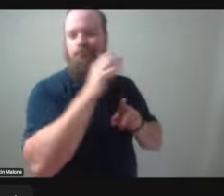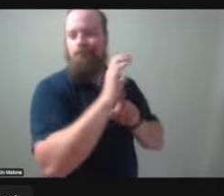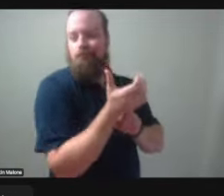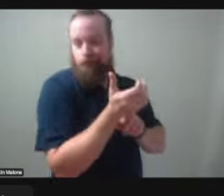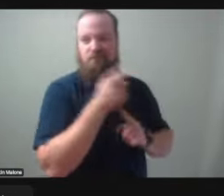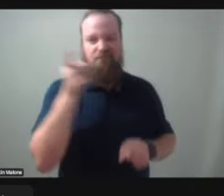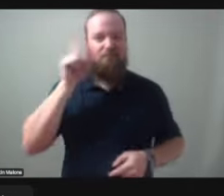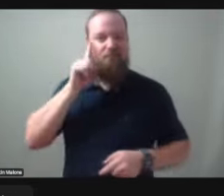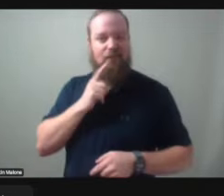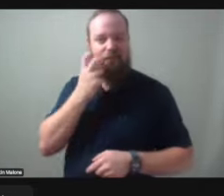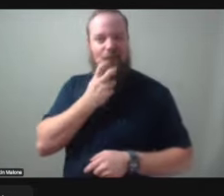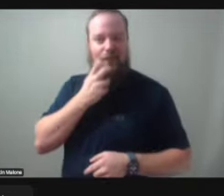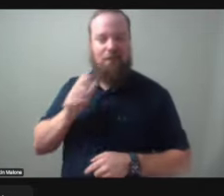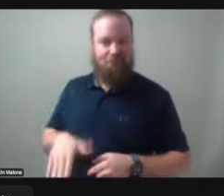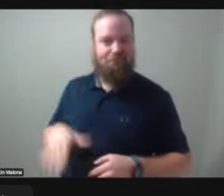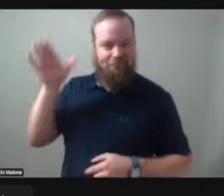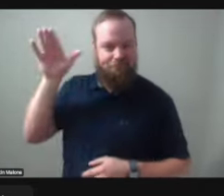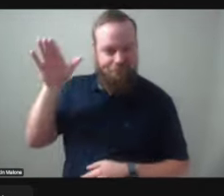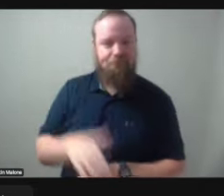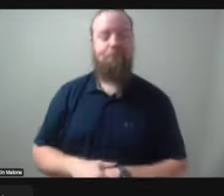father, who